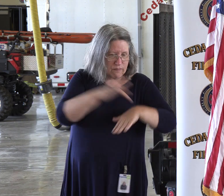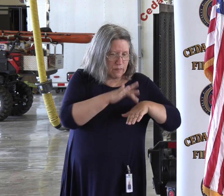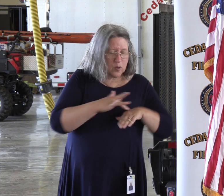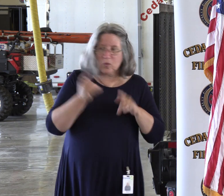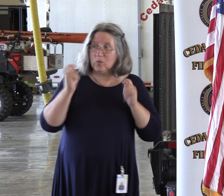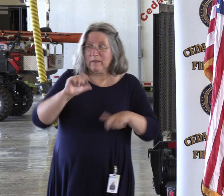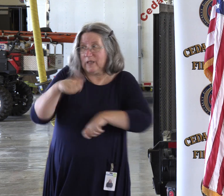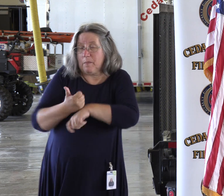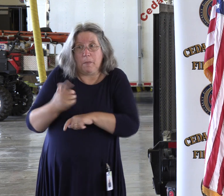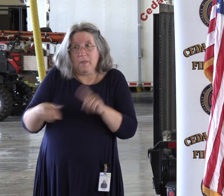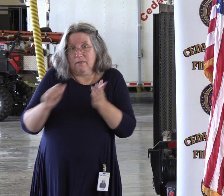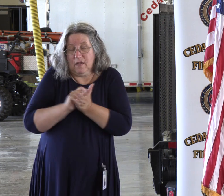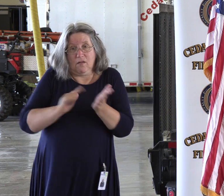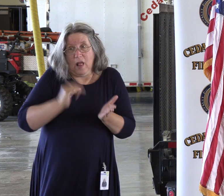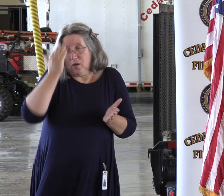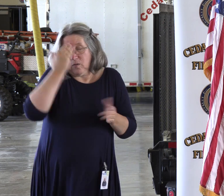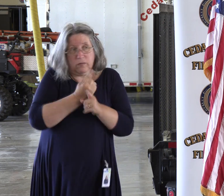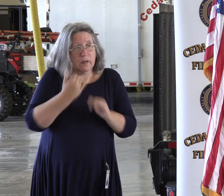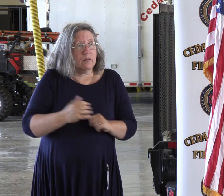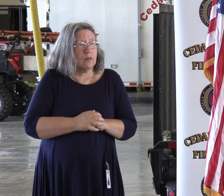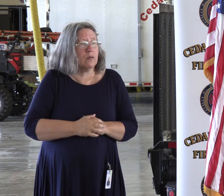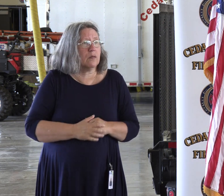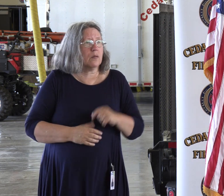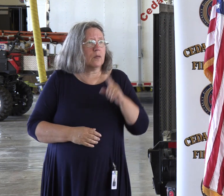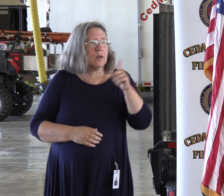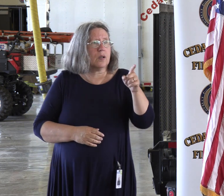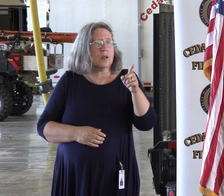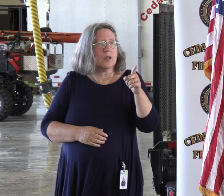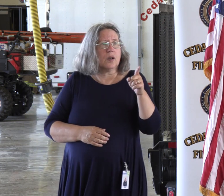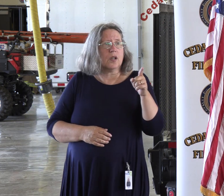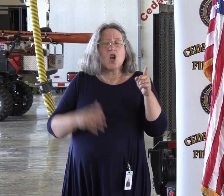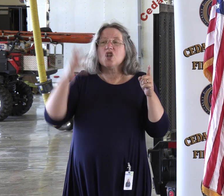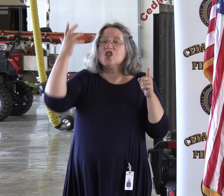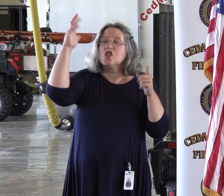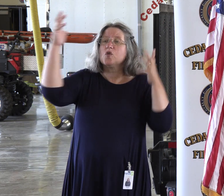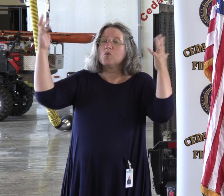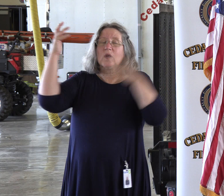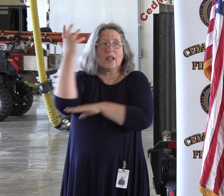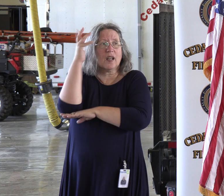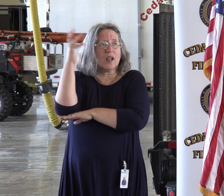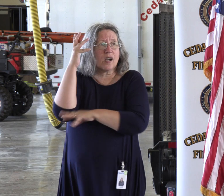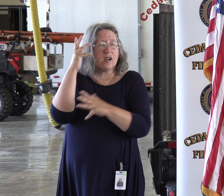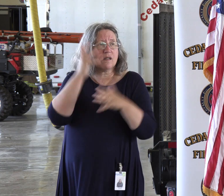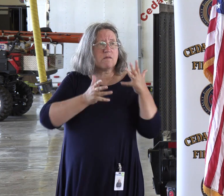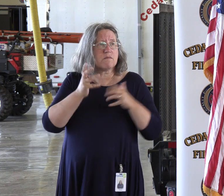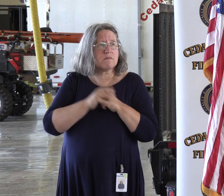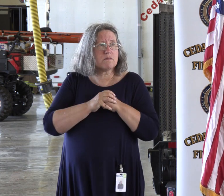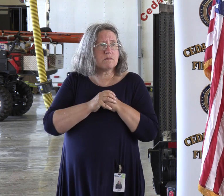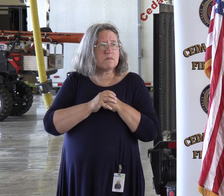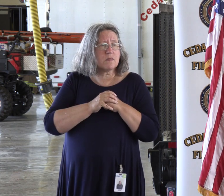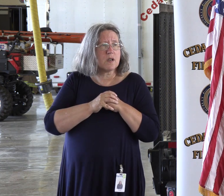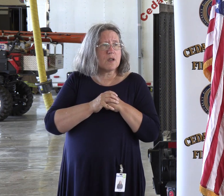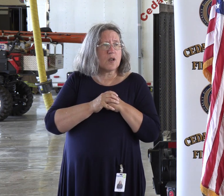very quickly. That's all I really know right now. On the tree damage, potential payments that aren't covered, it seems like